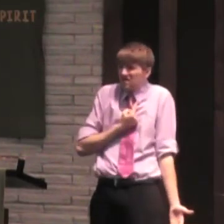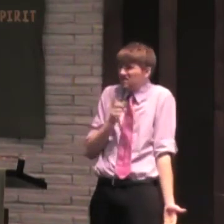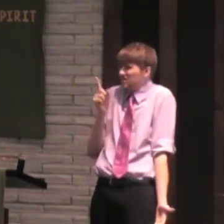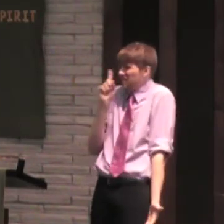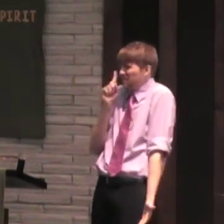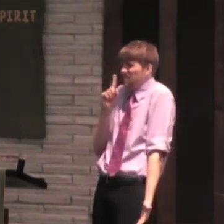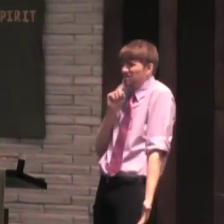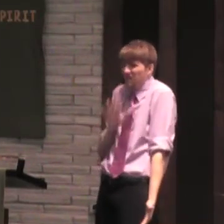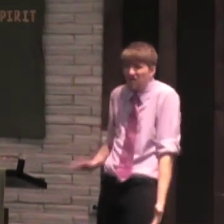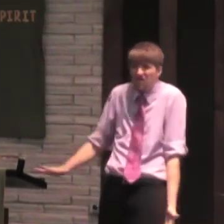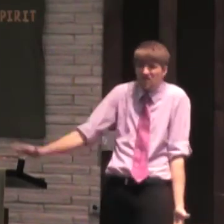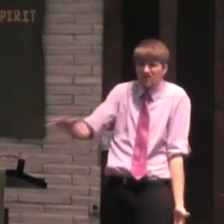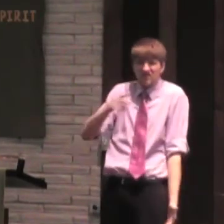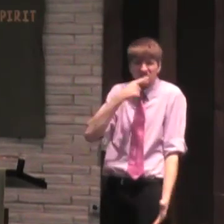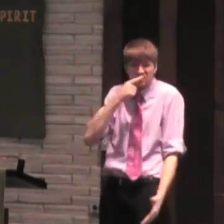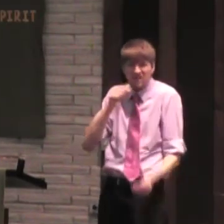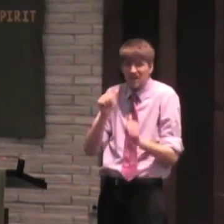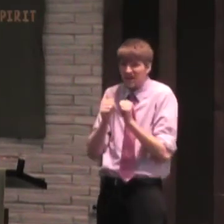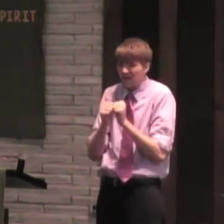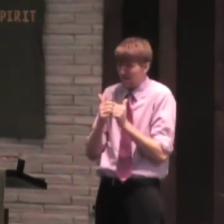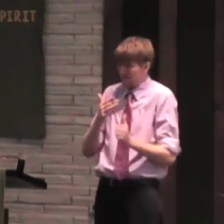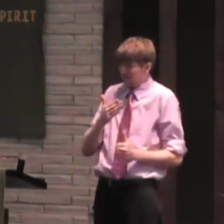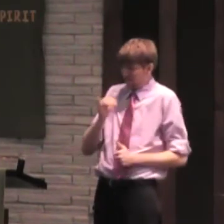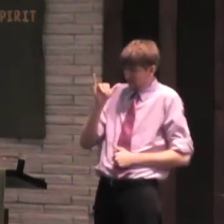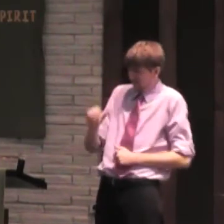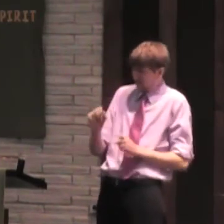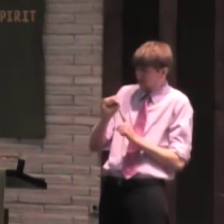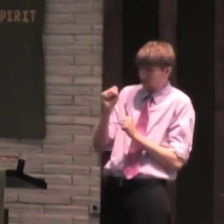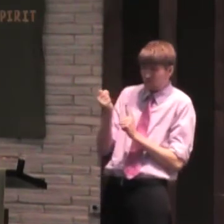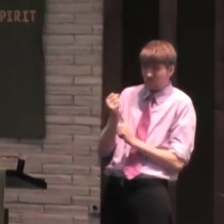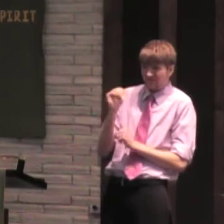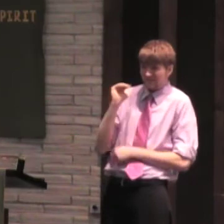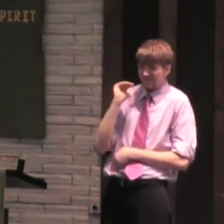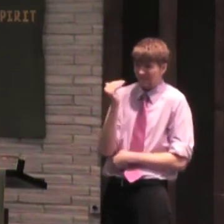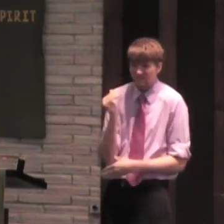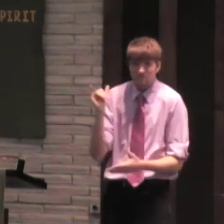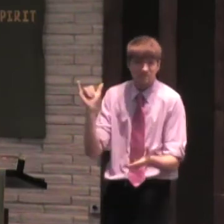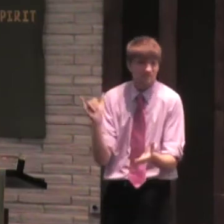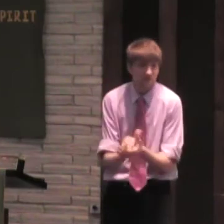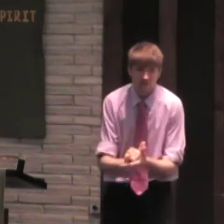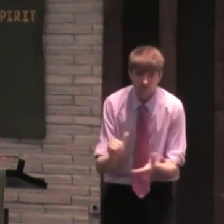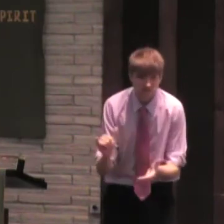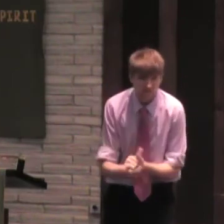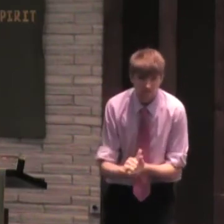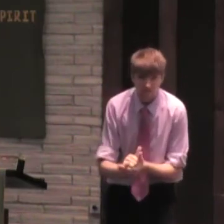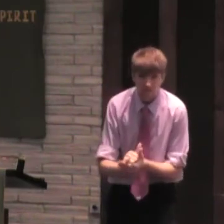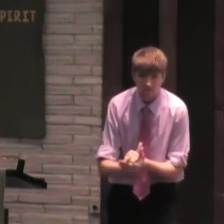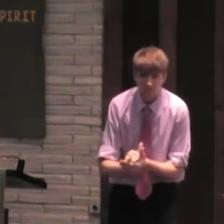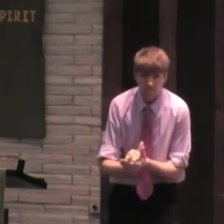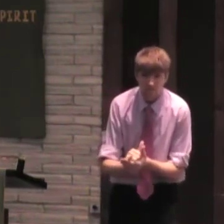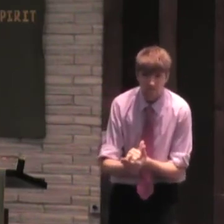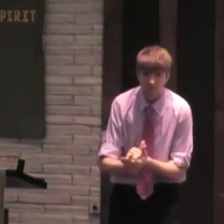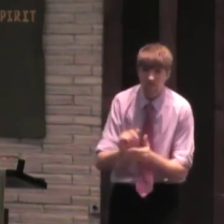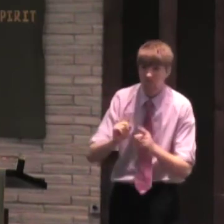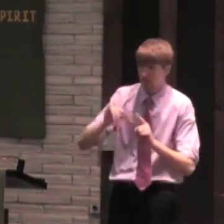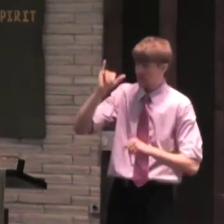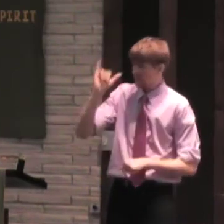to Wheaton, but he was the only deaf person there in his hearing community. That's a situation for him that